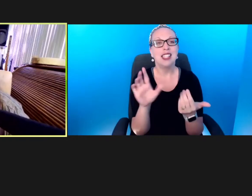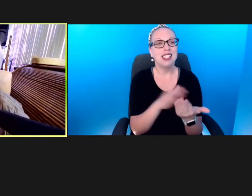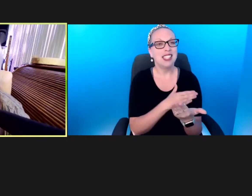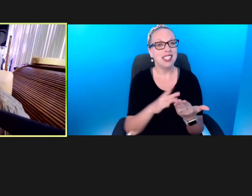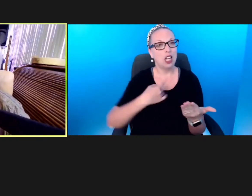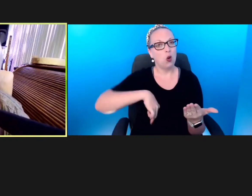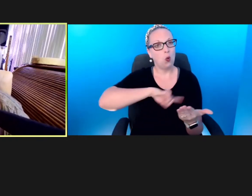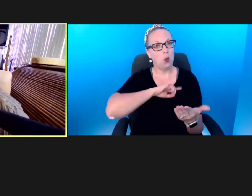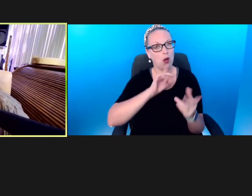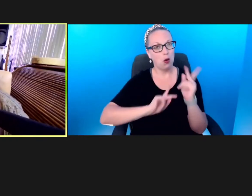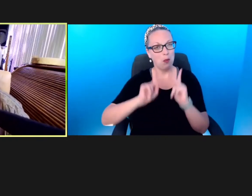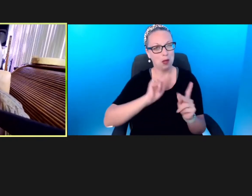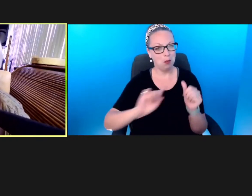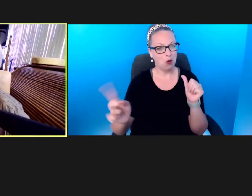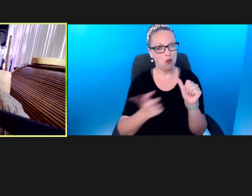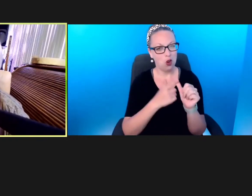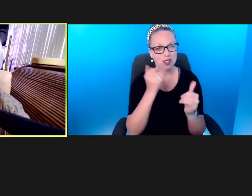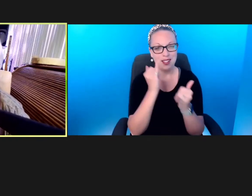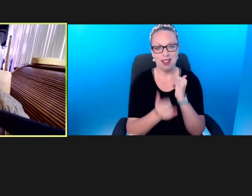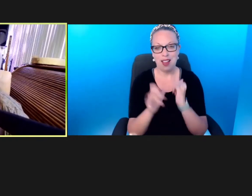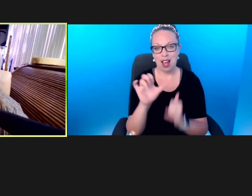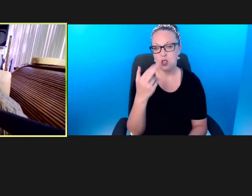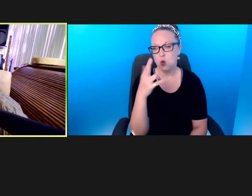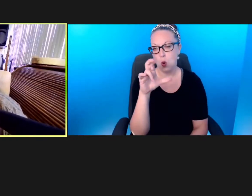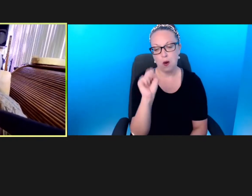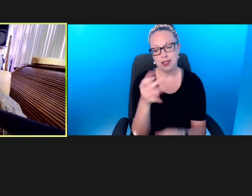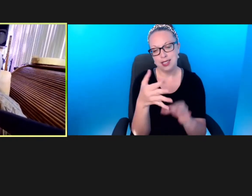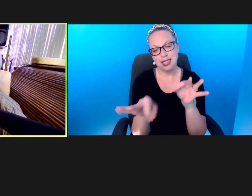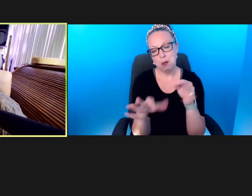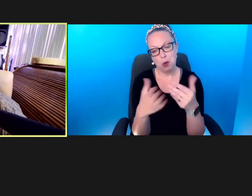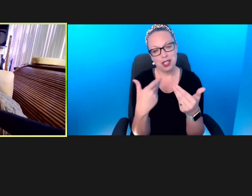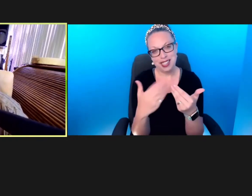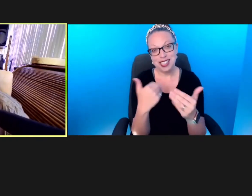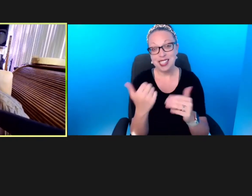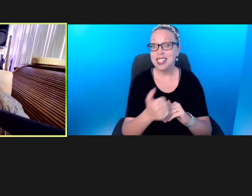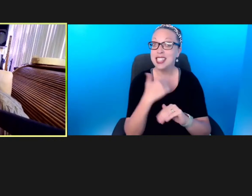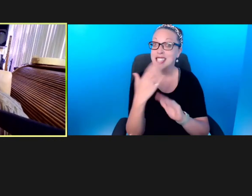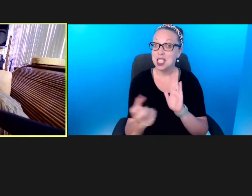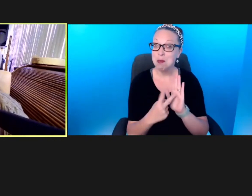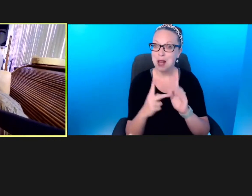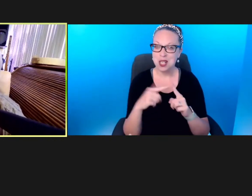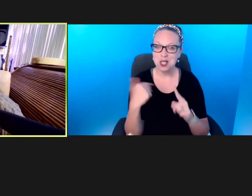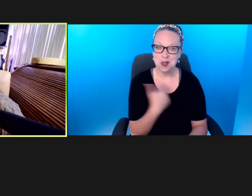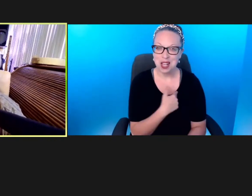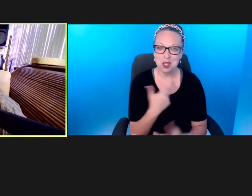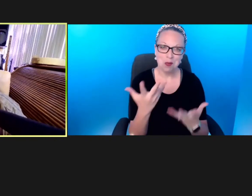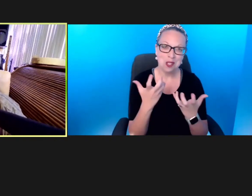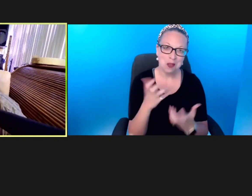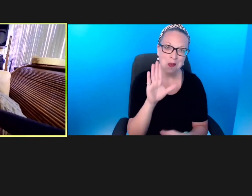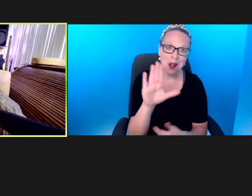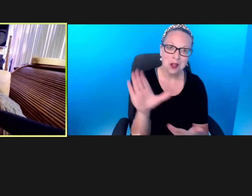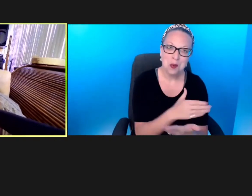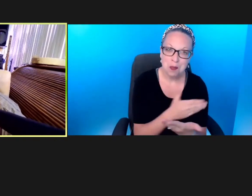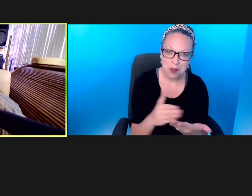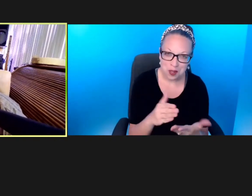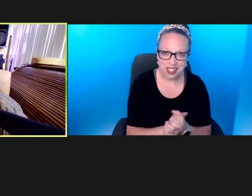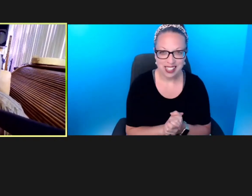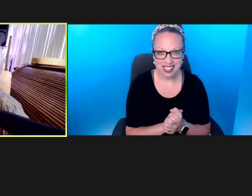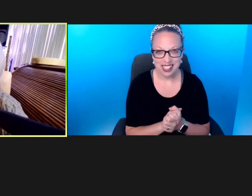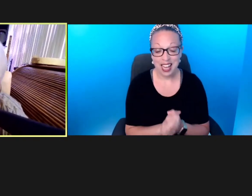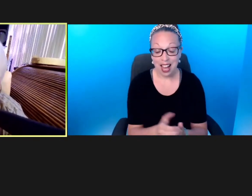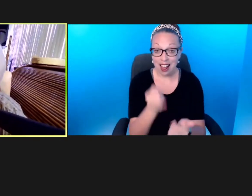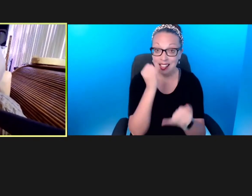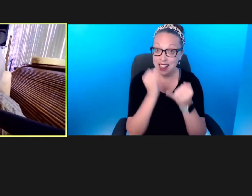First. The last chorus, it's simple, easy. Please send it back to us. We want your music. And